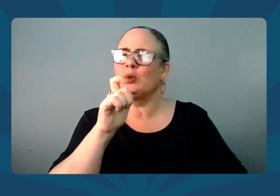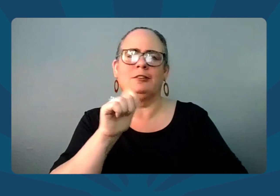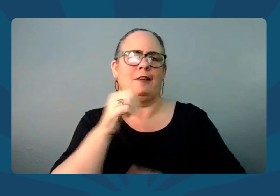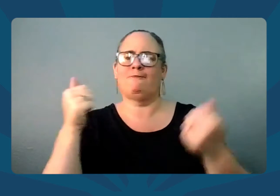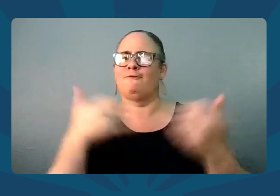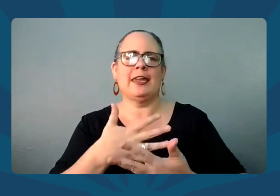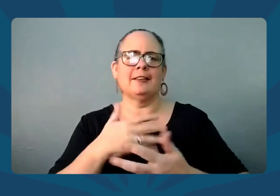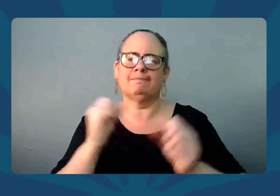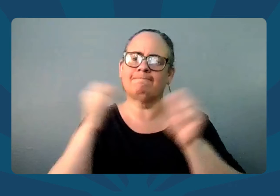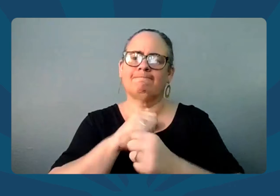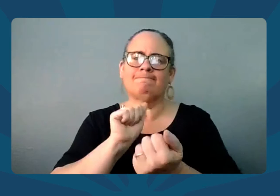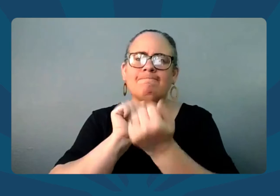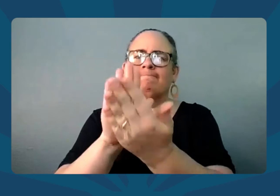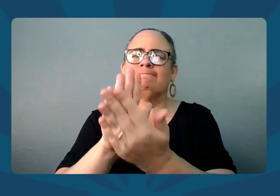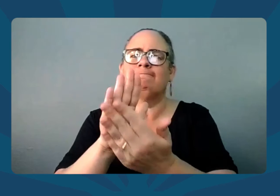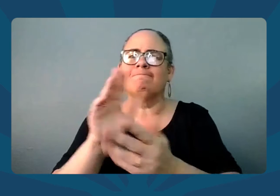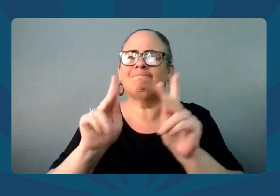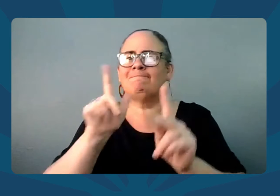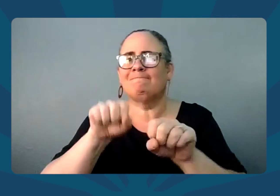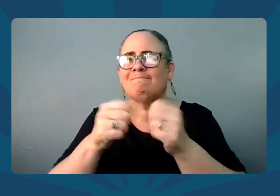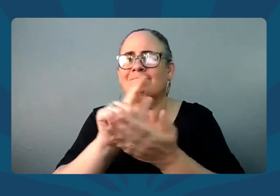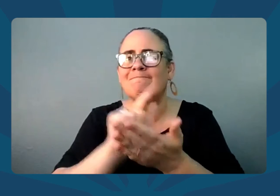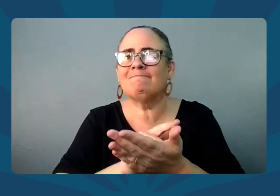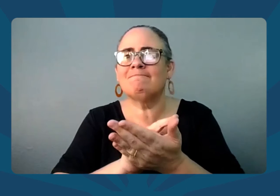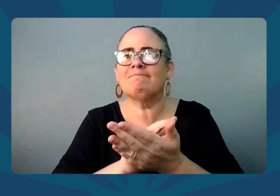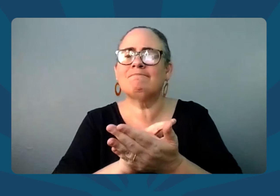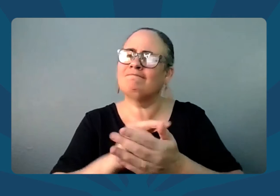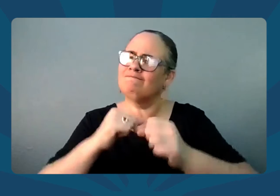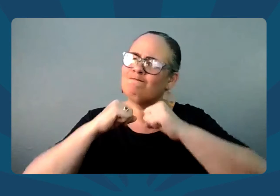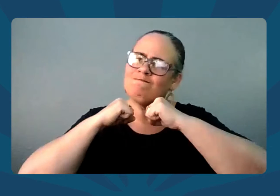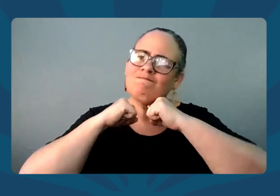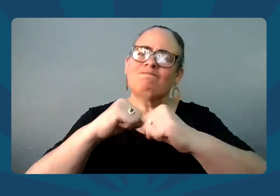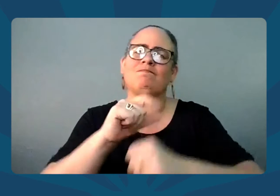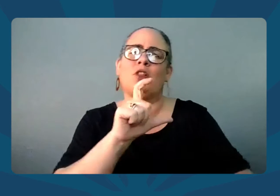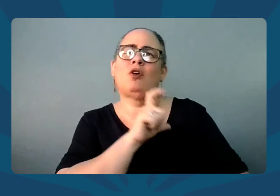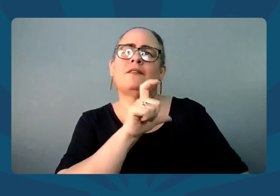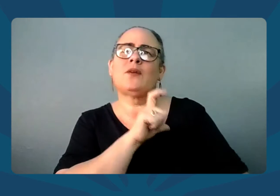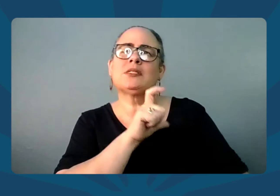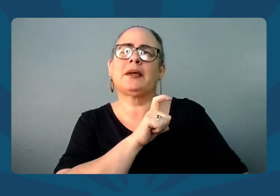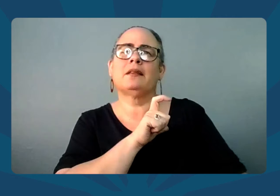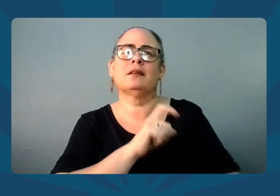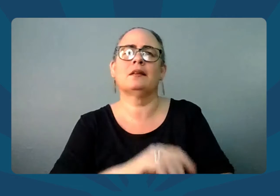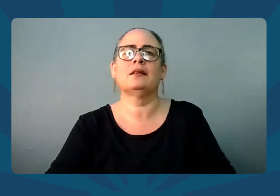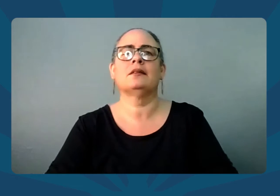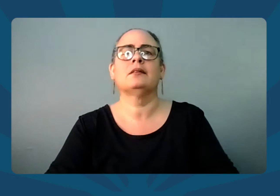fearlessly fight criminals and passionately defend law enforcement.